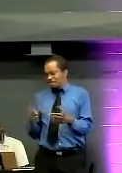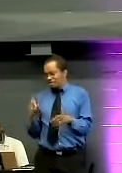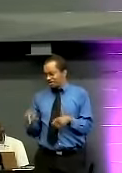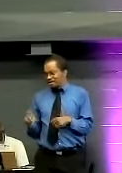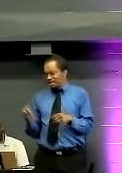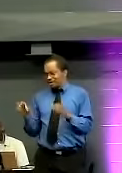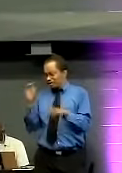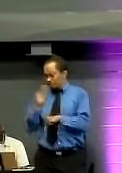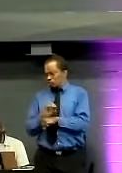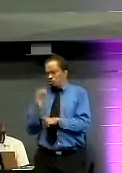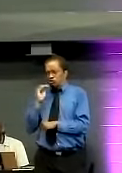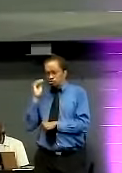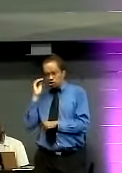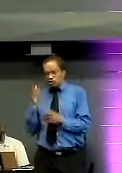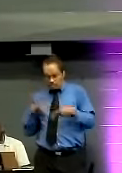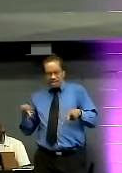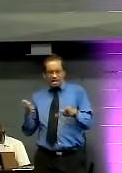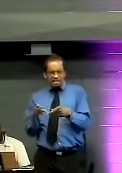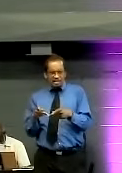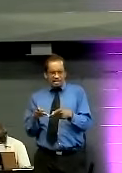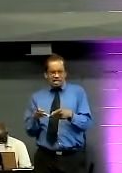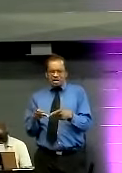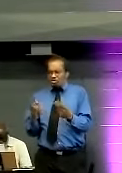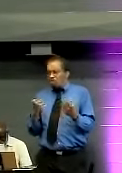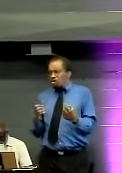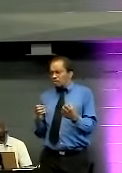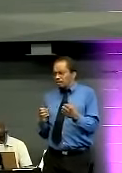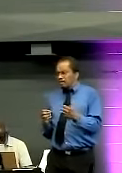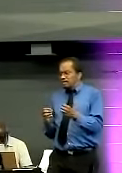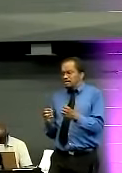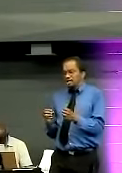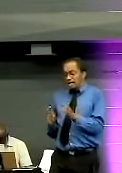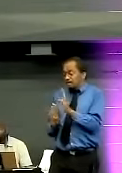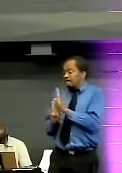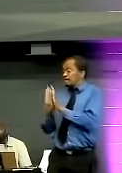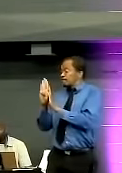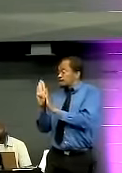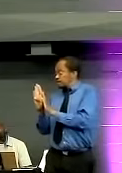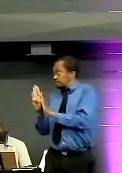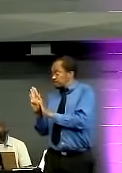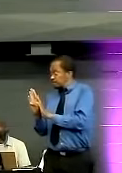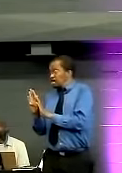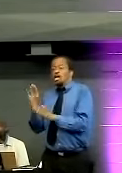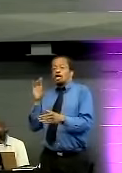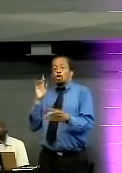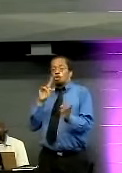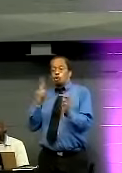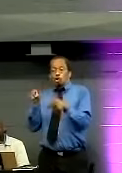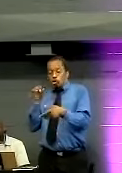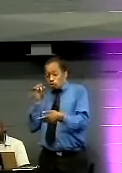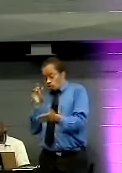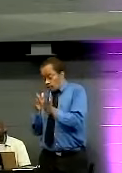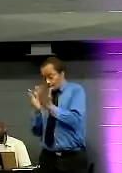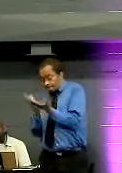You're good with God, you're in right relationship, but you don't have a place where you can grow. You're not attending anyone's Bible study. You're not going and